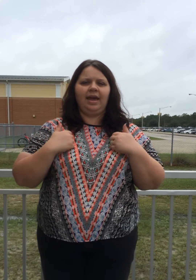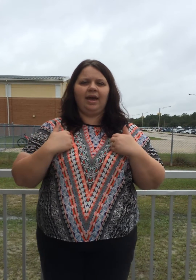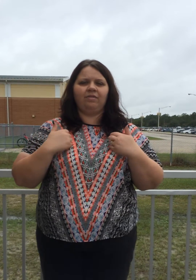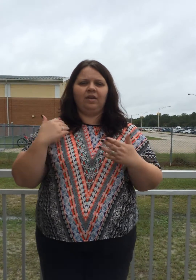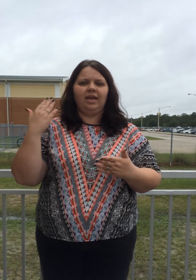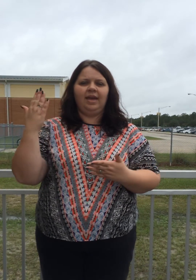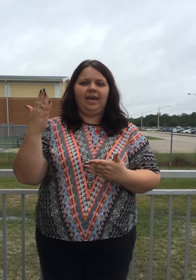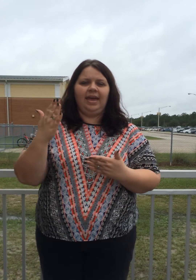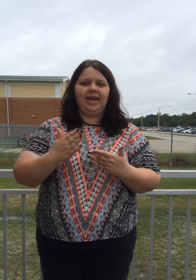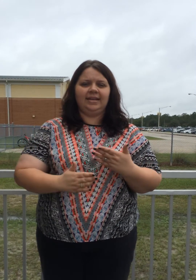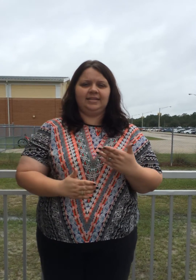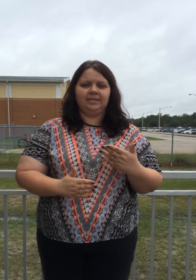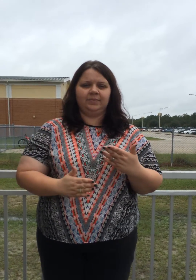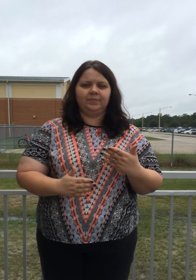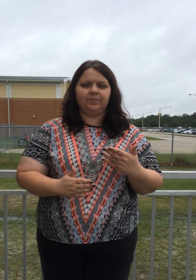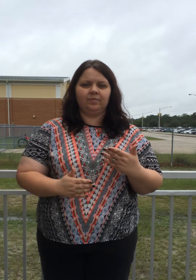have end.